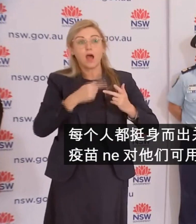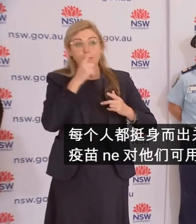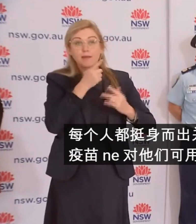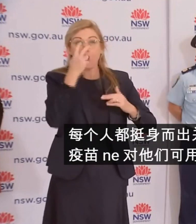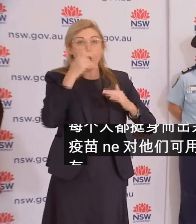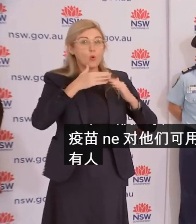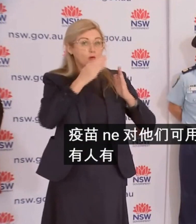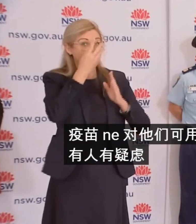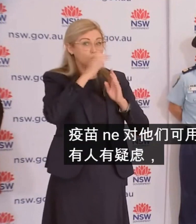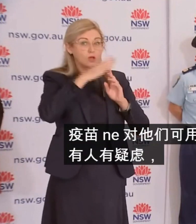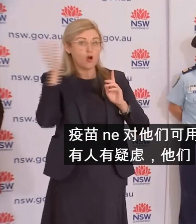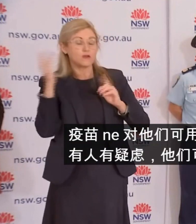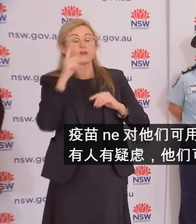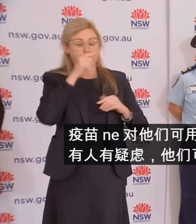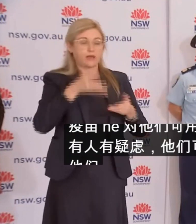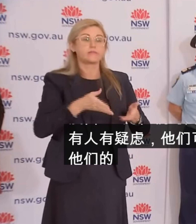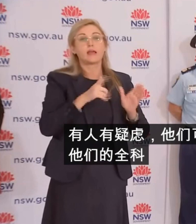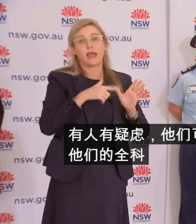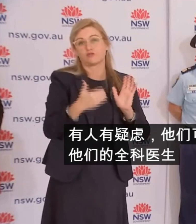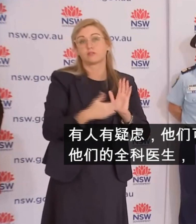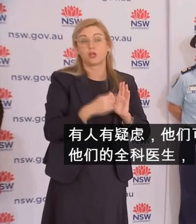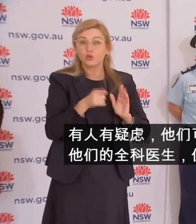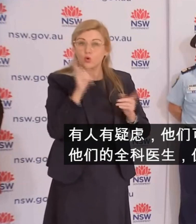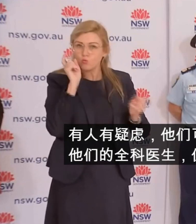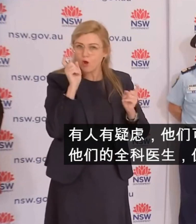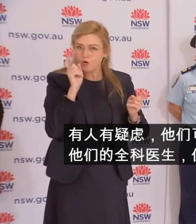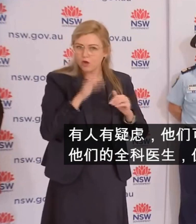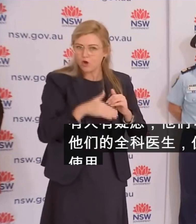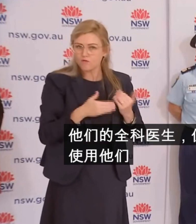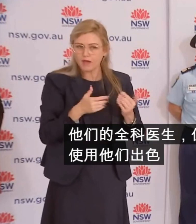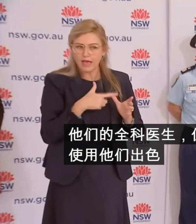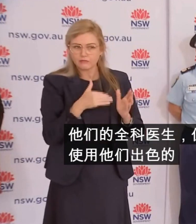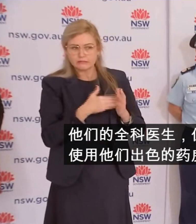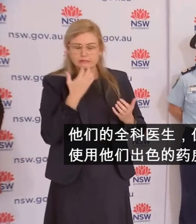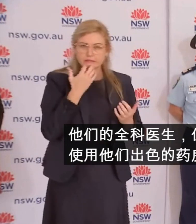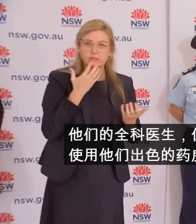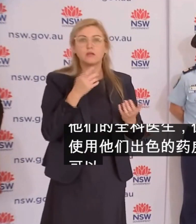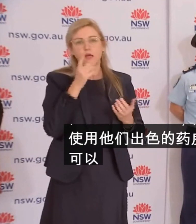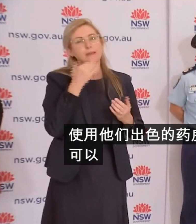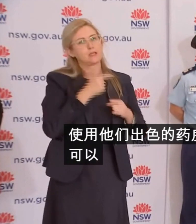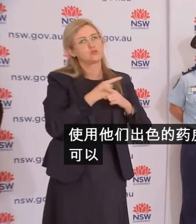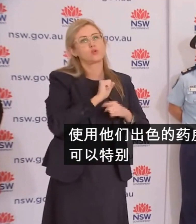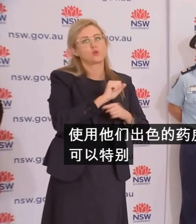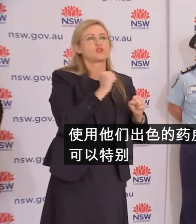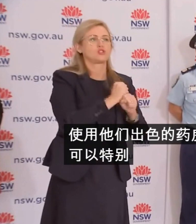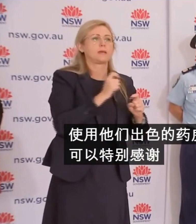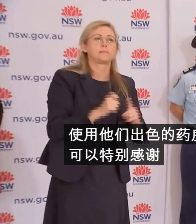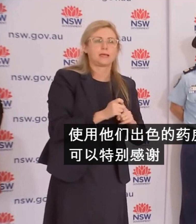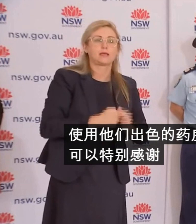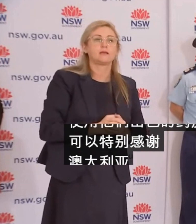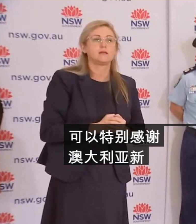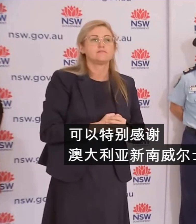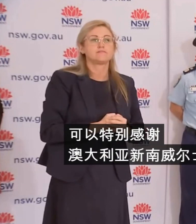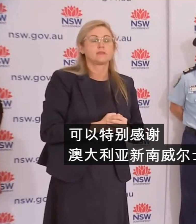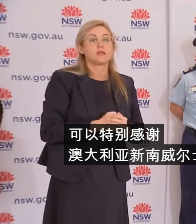to them, and if anybody has concerns they can consult their GP. But we're also asking people to utilise the pharmacies. They've been outstanding. Can I in particular